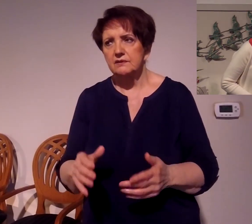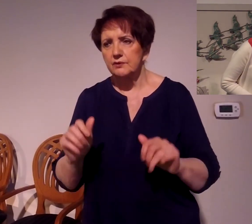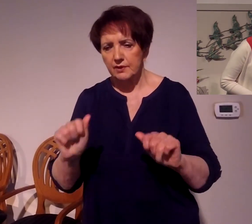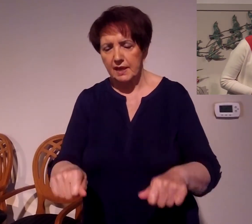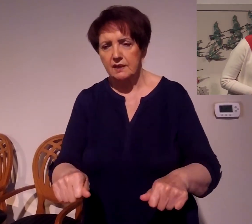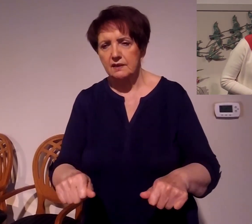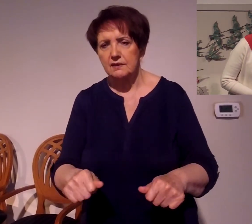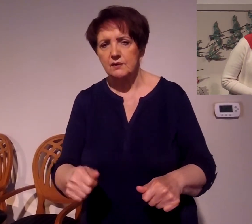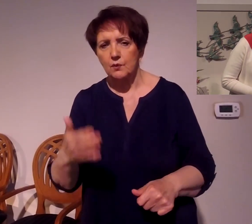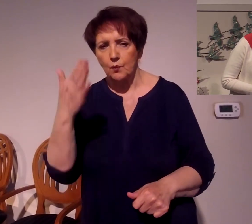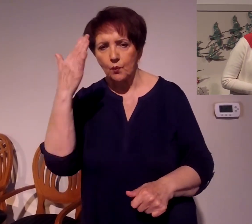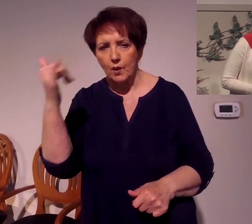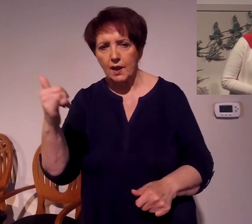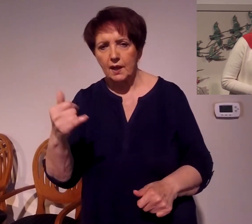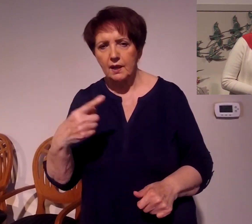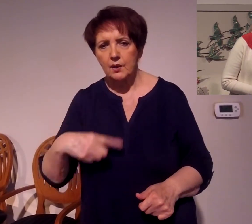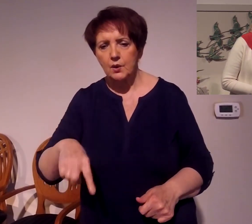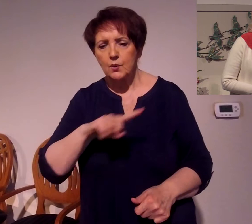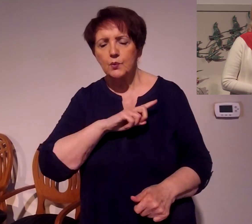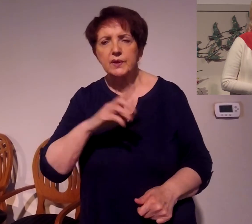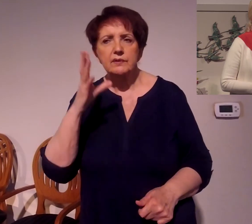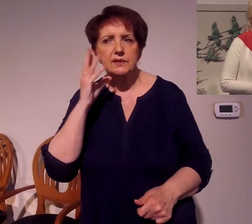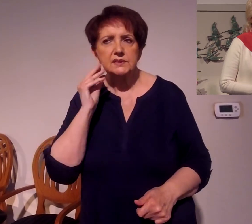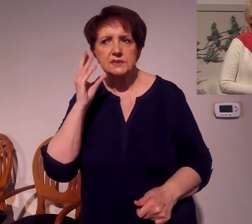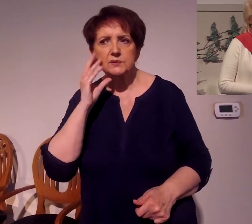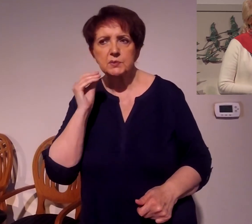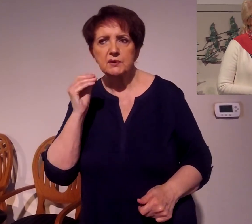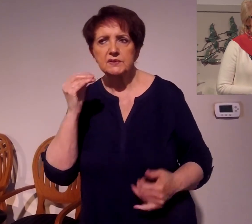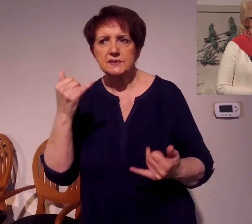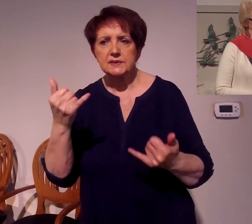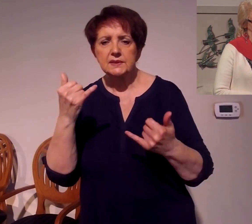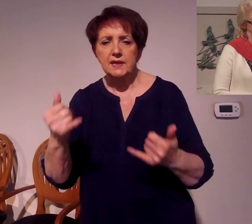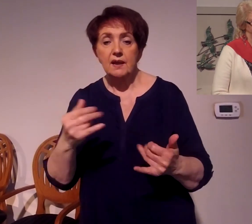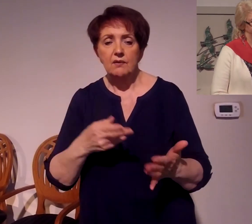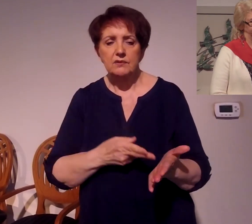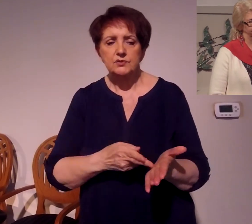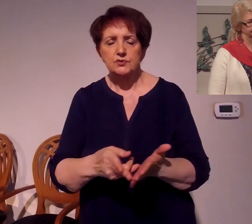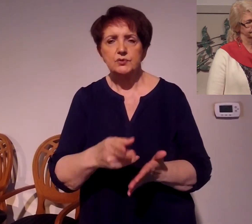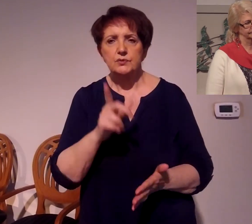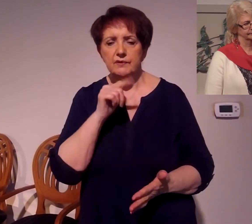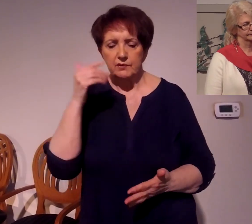because we are now experiencing the truth of who we are.